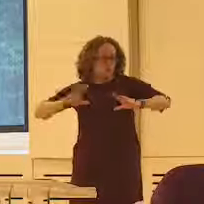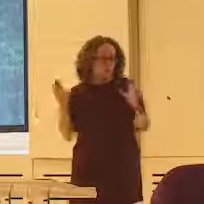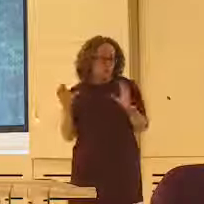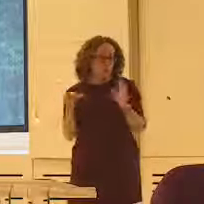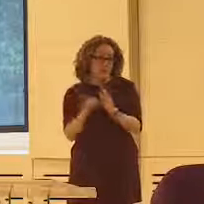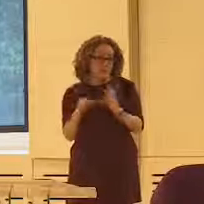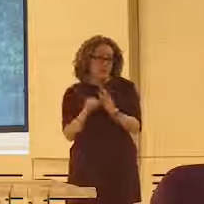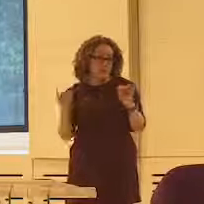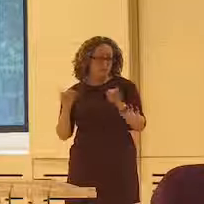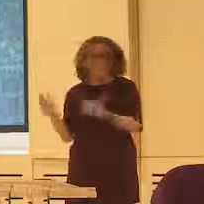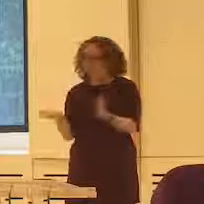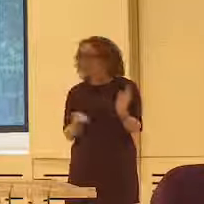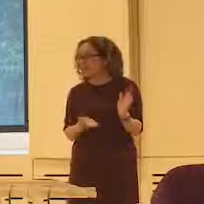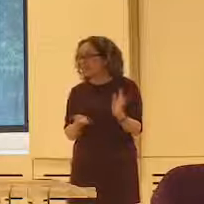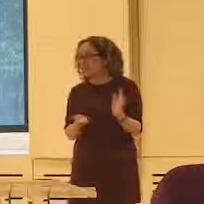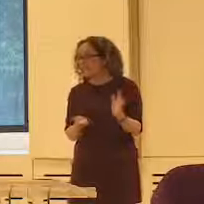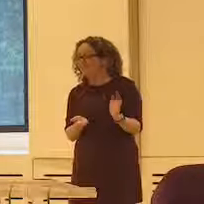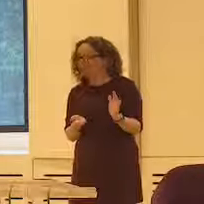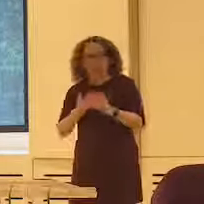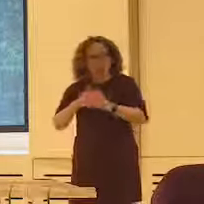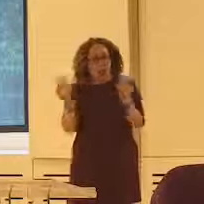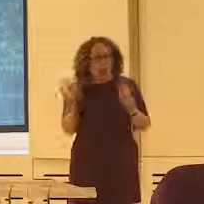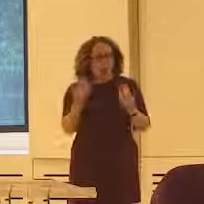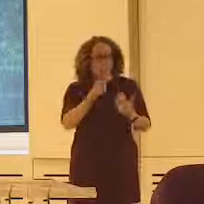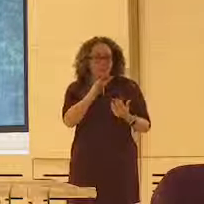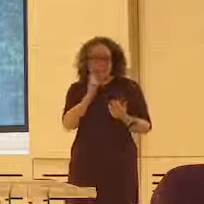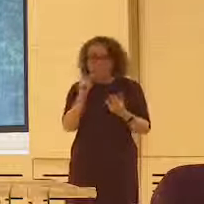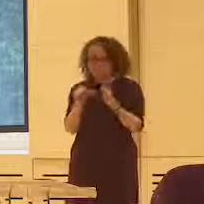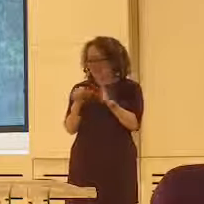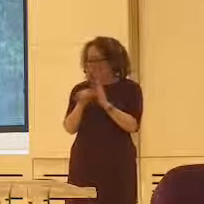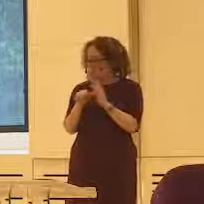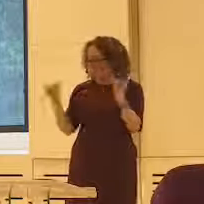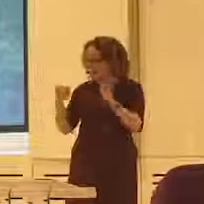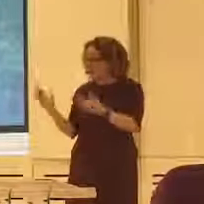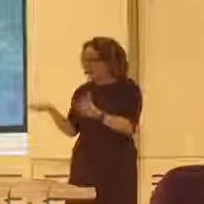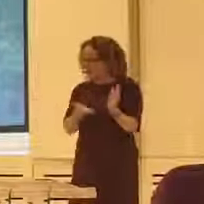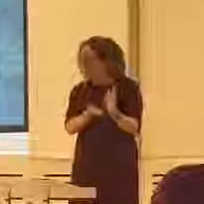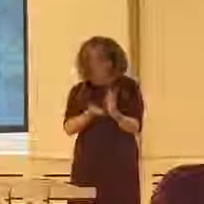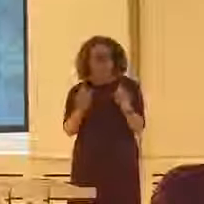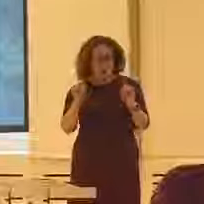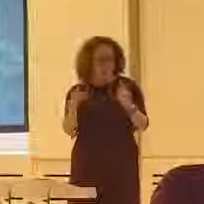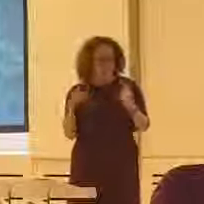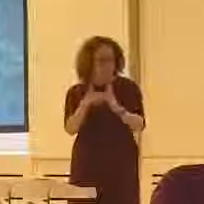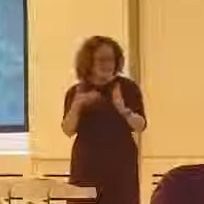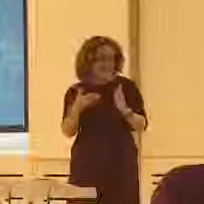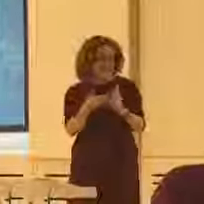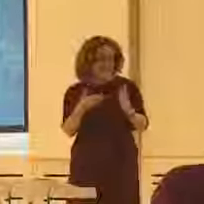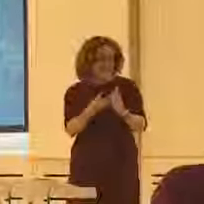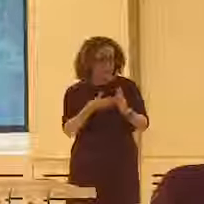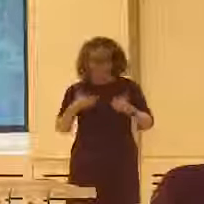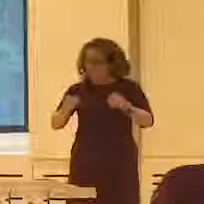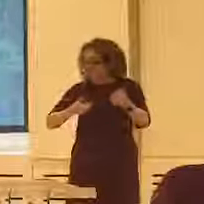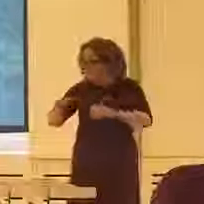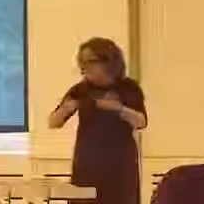with crisis services. There's a great shortage there. Deaf people find it very difficult to